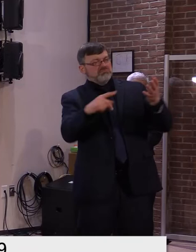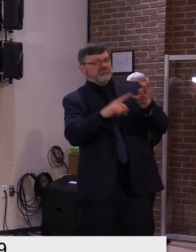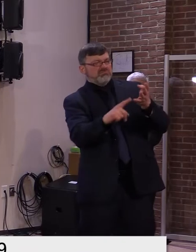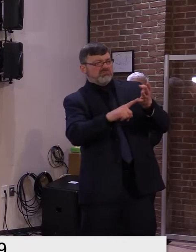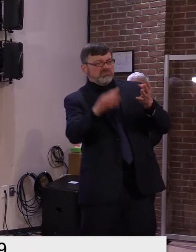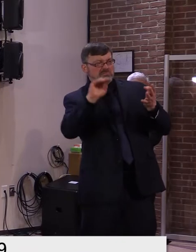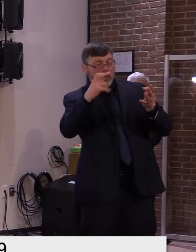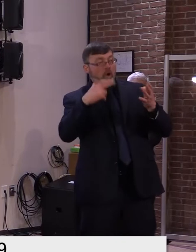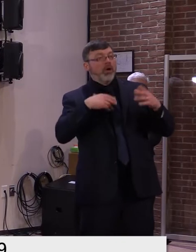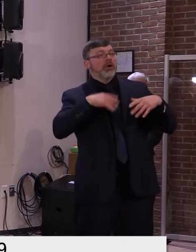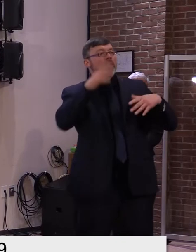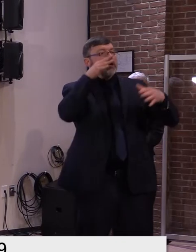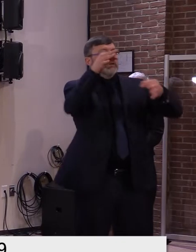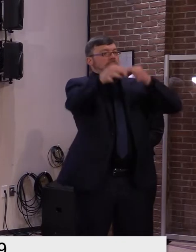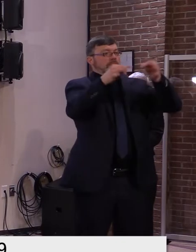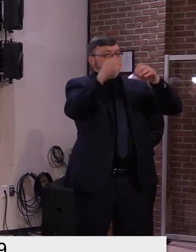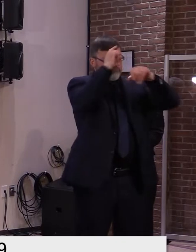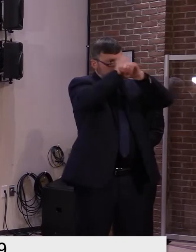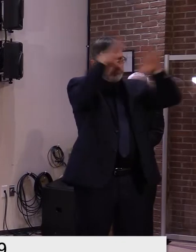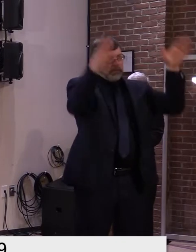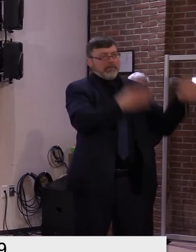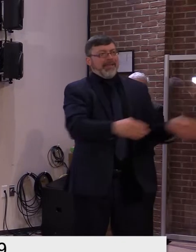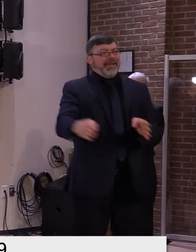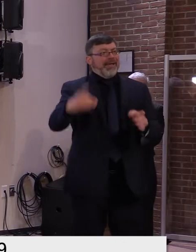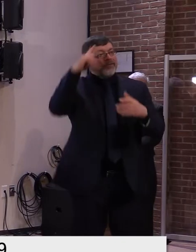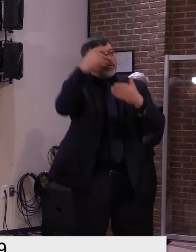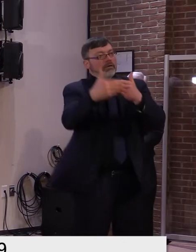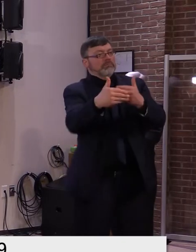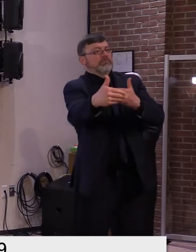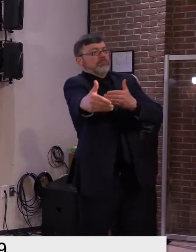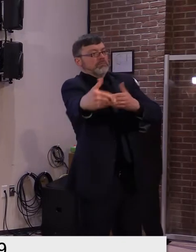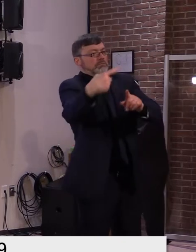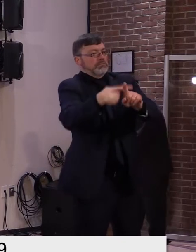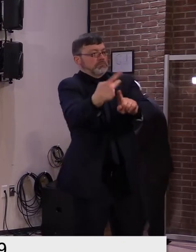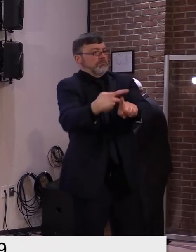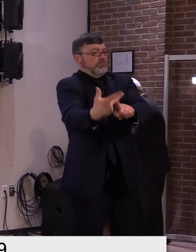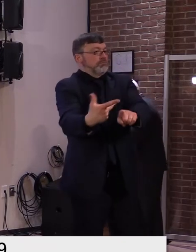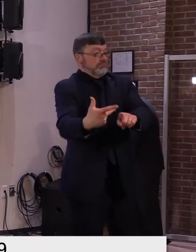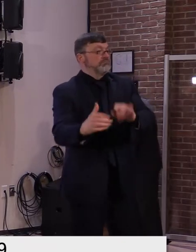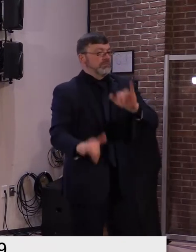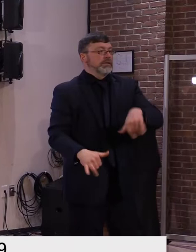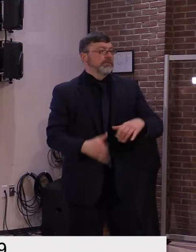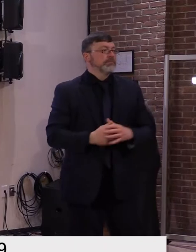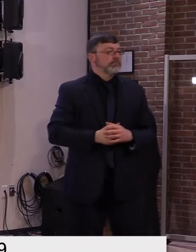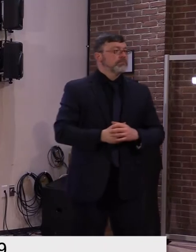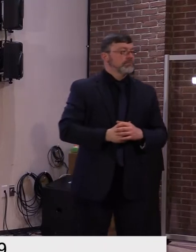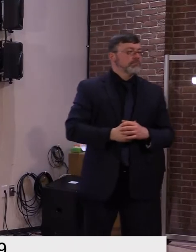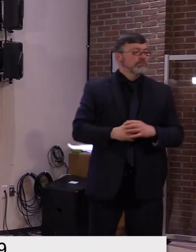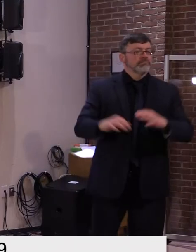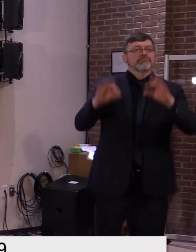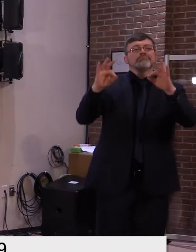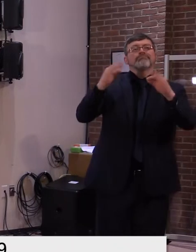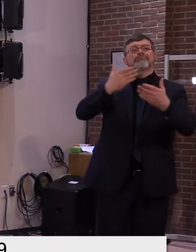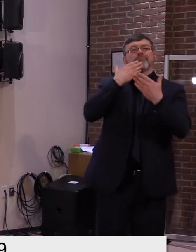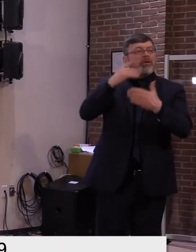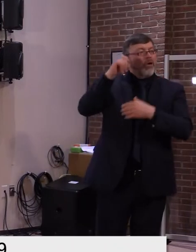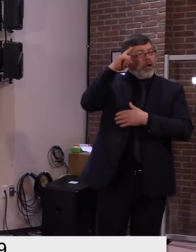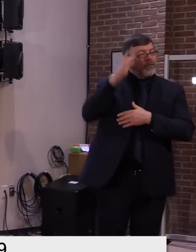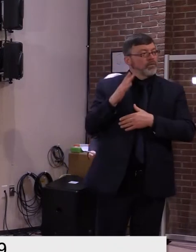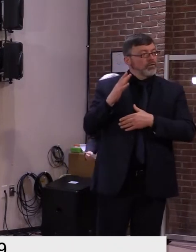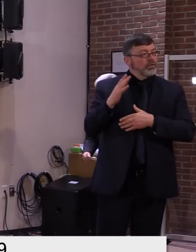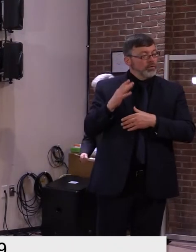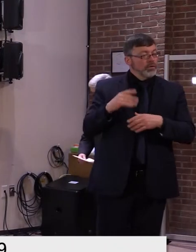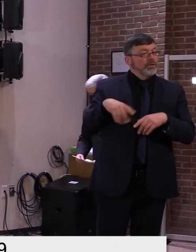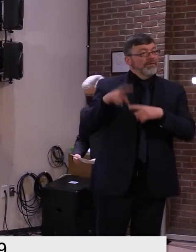Thank you. And my second question is for Secretary Smith. It's a nuts and bolts question. Would it be possible to get the estimated number of people in the 60 and